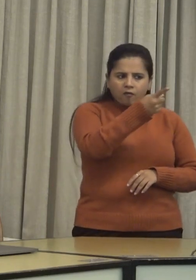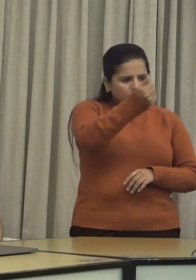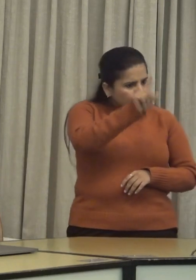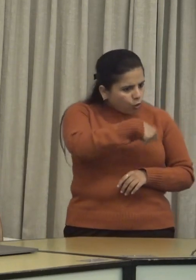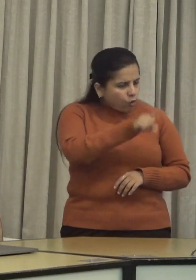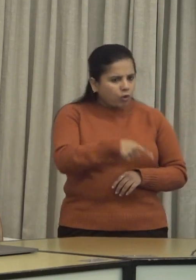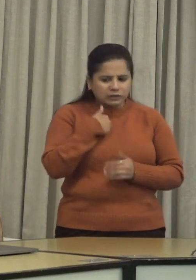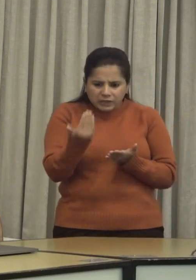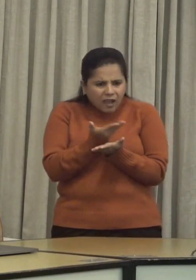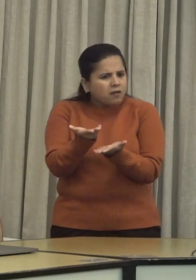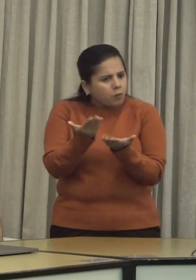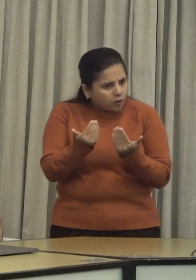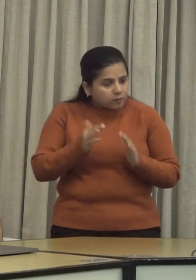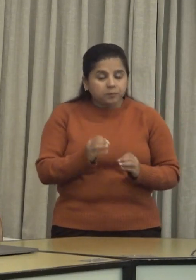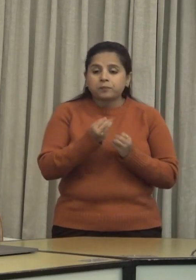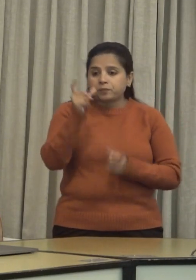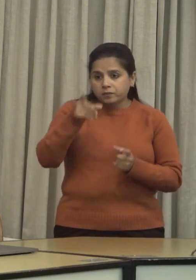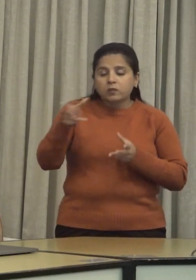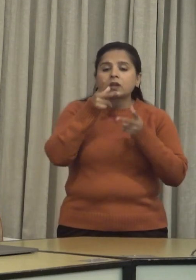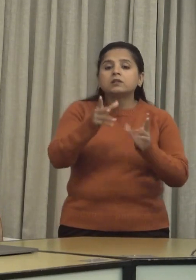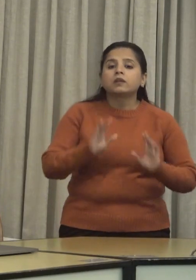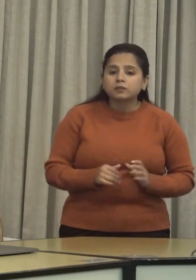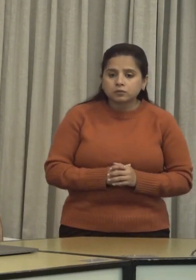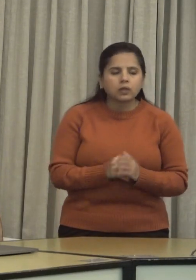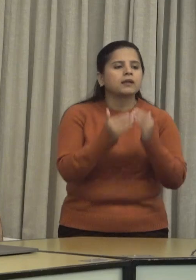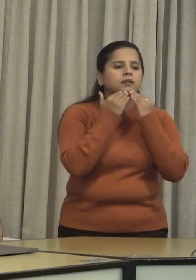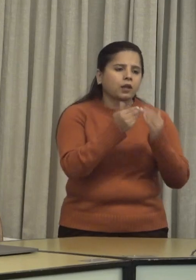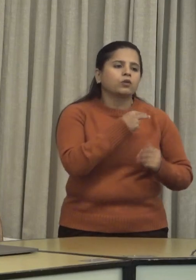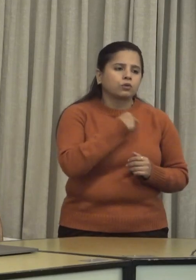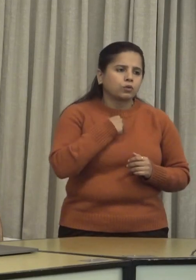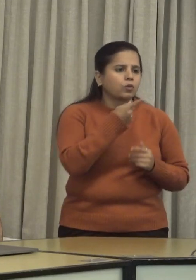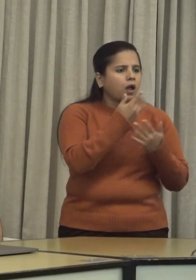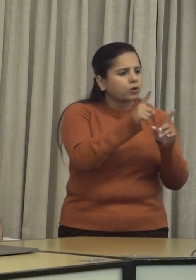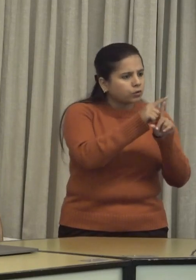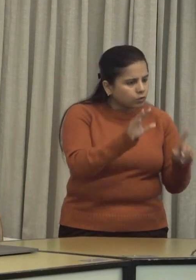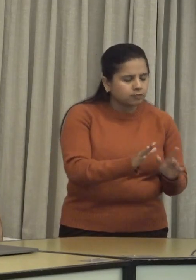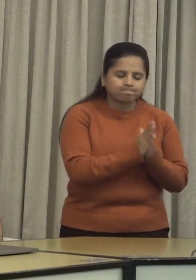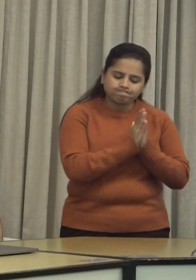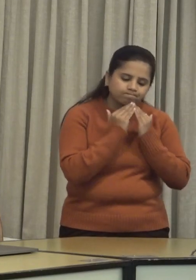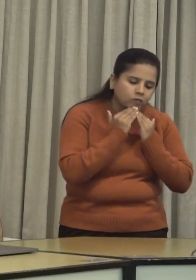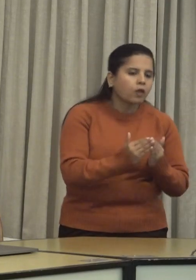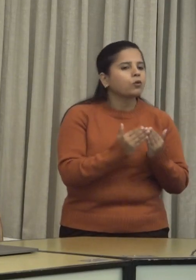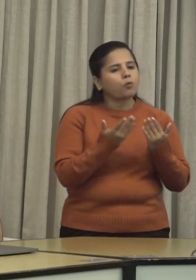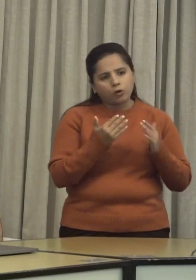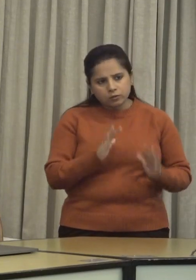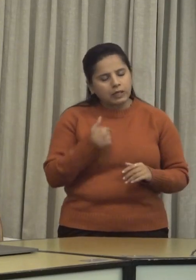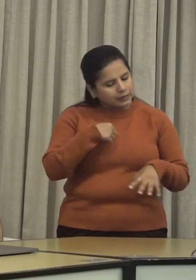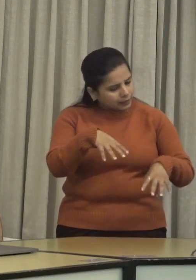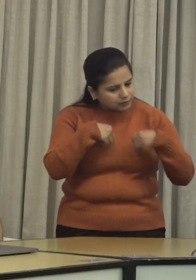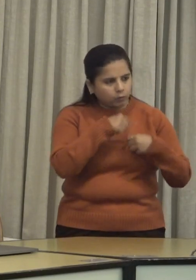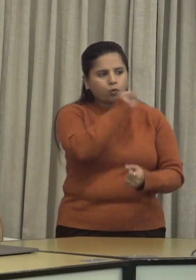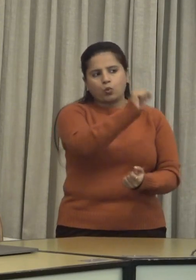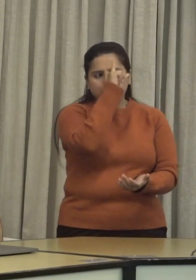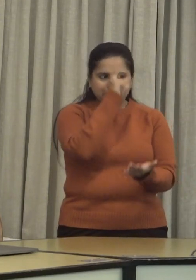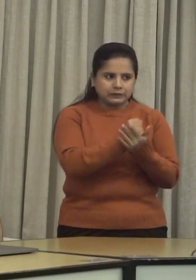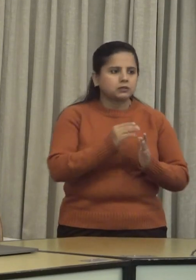my patient. Many of them will say, thank you, doctor, whatever you have done is good enough. We accept your